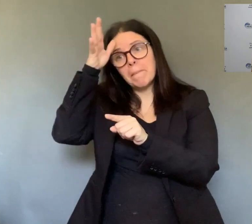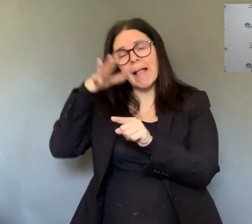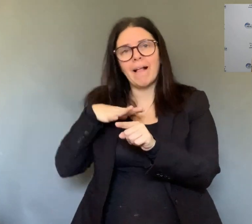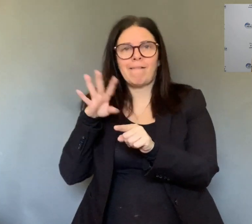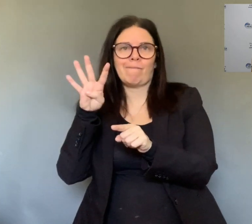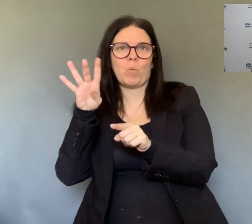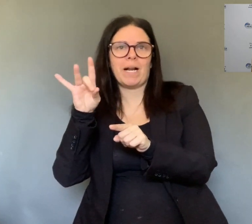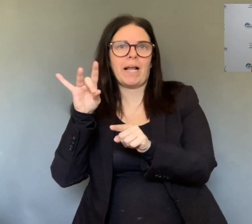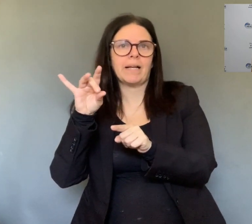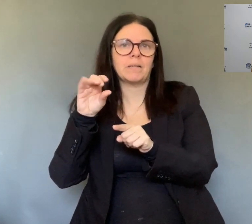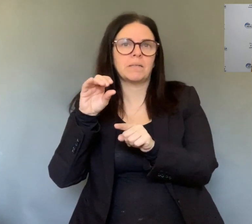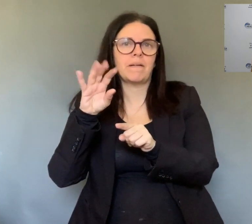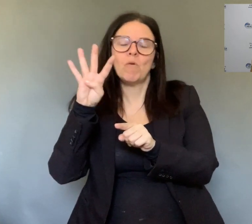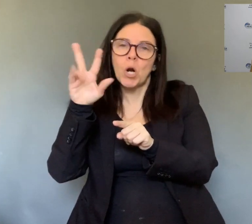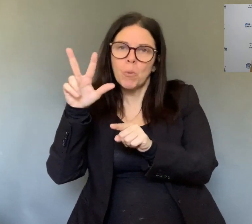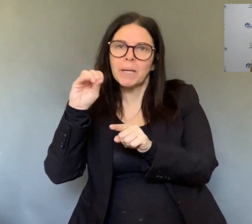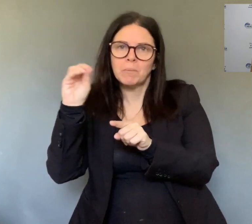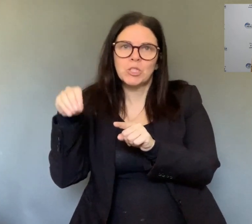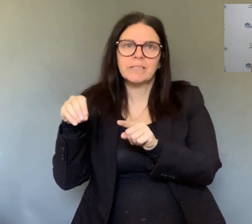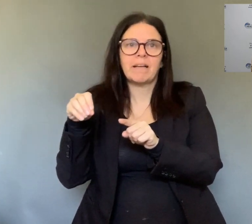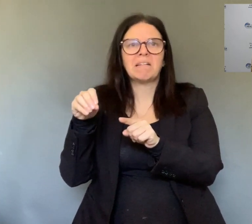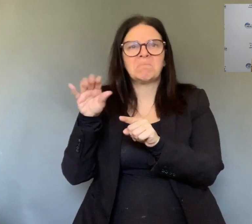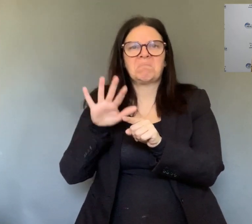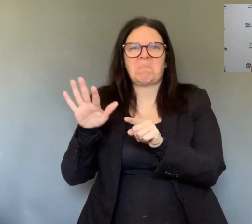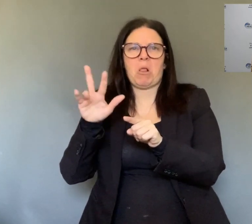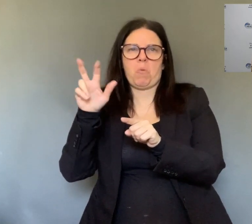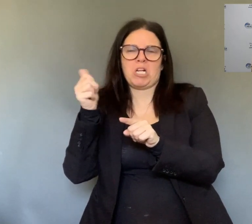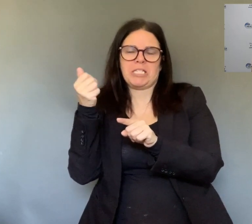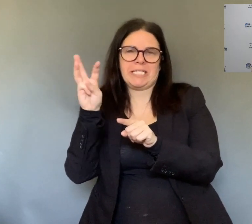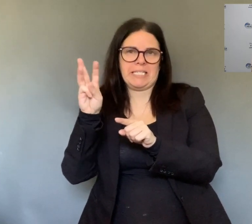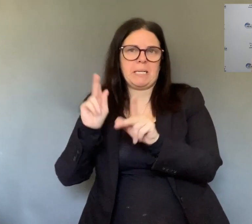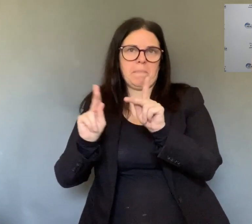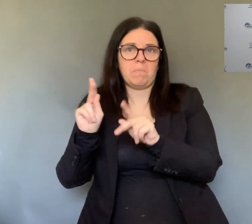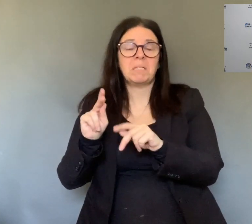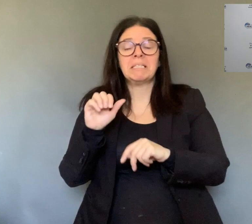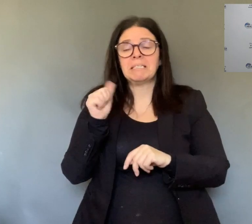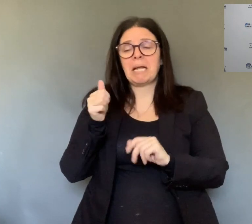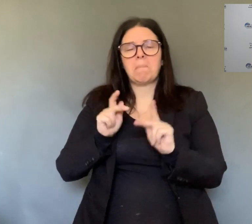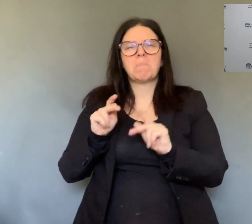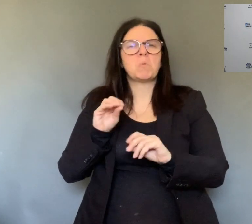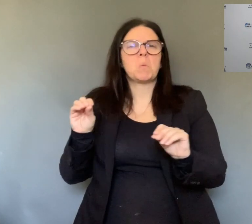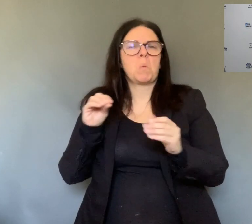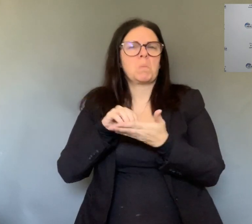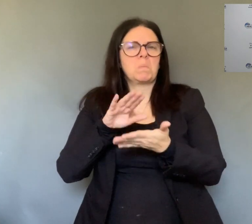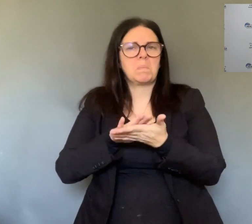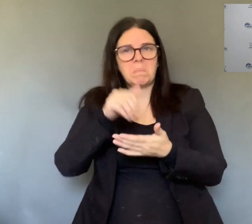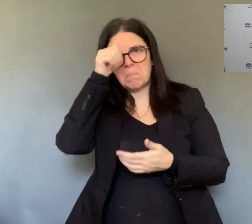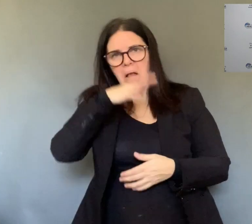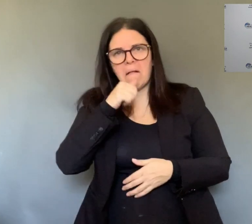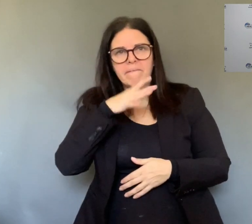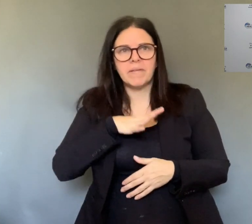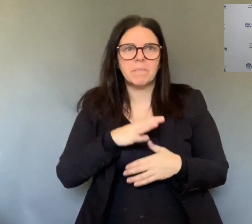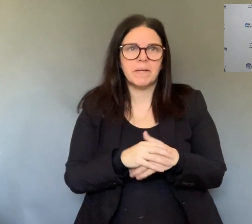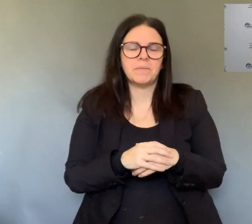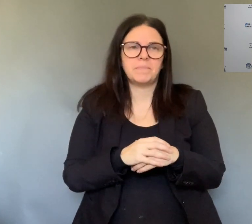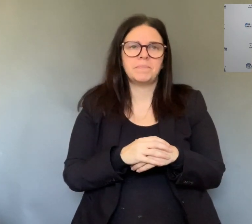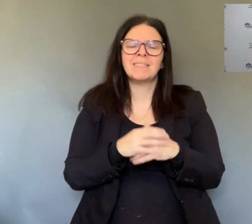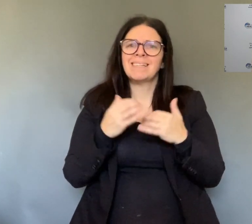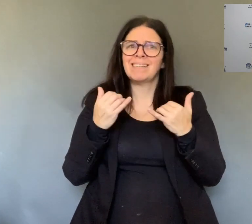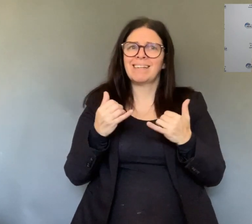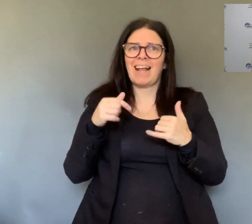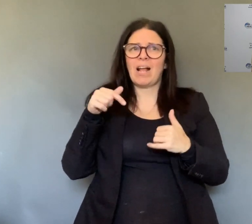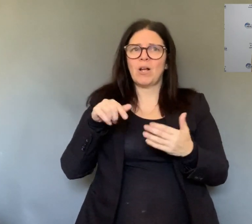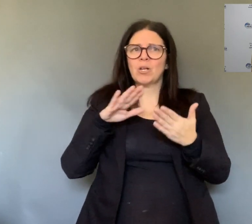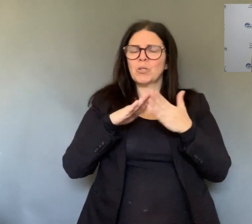ehealthwindsor-essex.ca. Windsor-Essex has 2 COVID-19 assessment centers, Erie Shores Healthcare in Leamington and